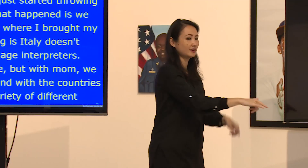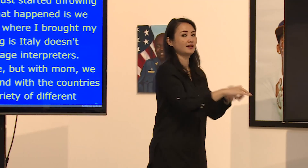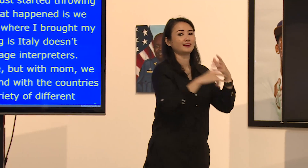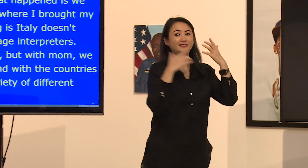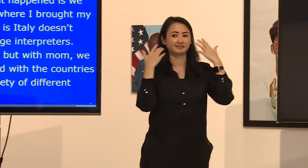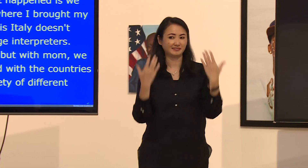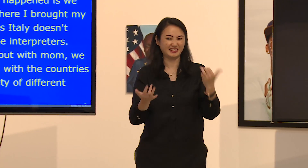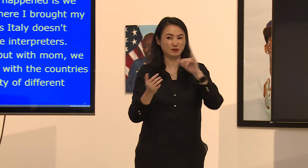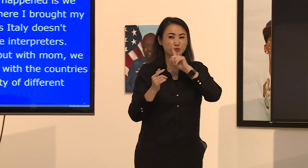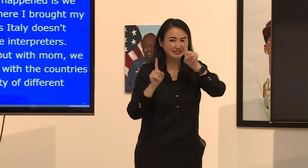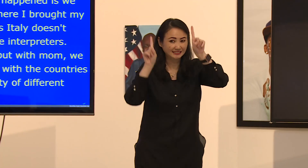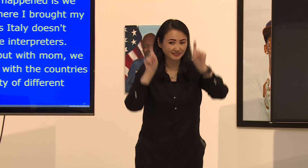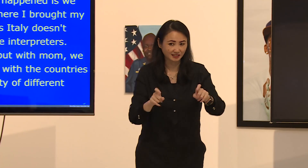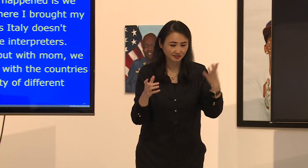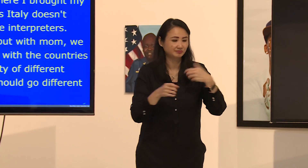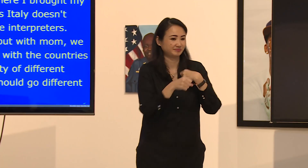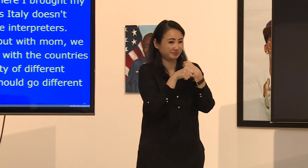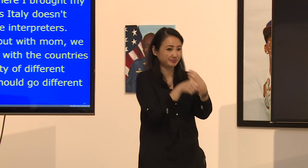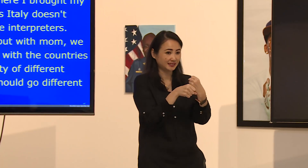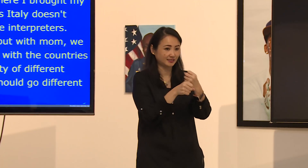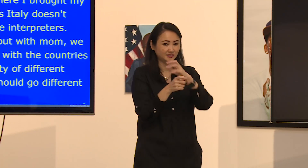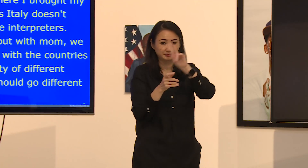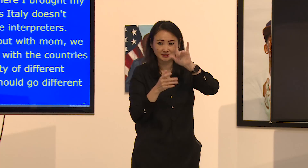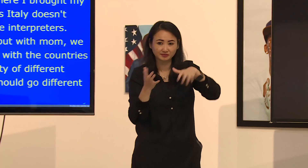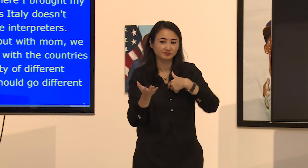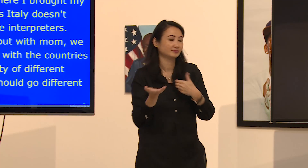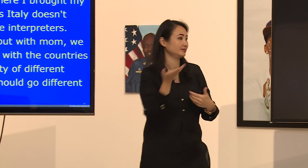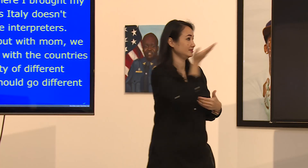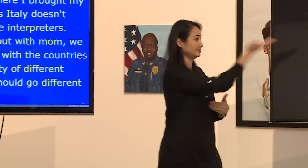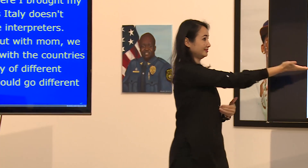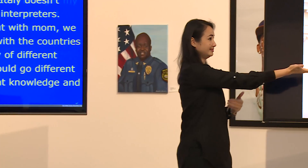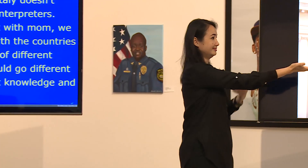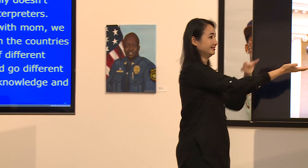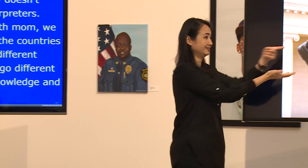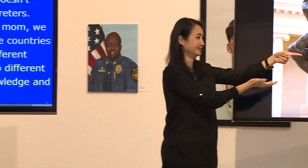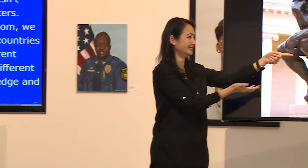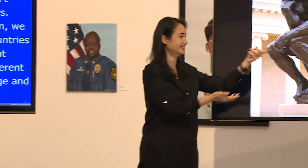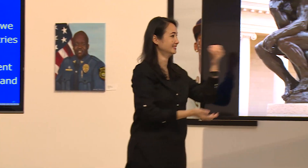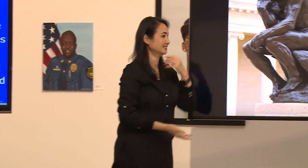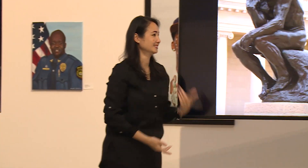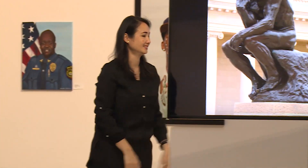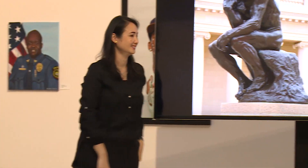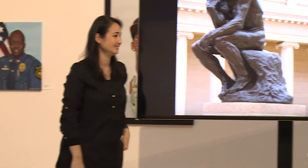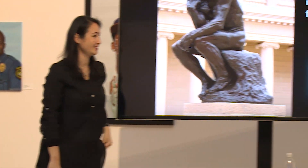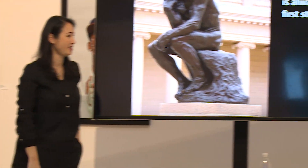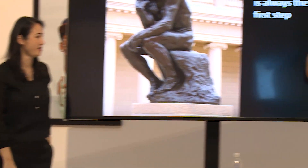research, we flew back and we tried to test it out, as you would say, test the waters.